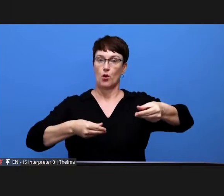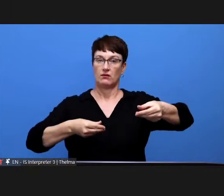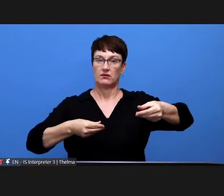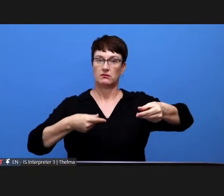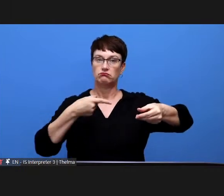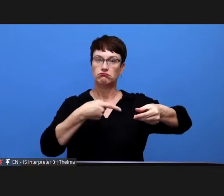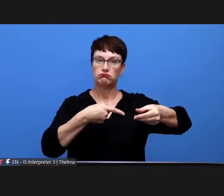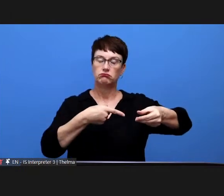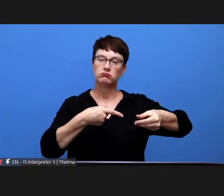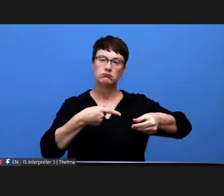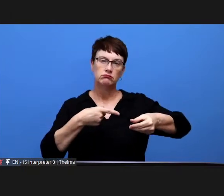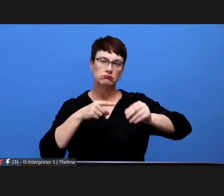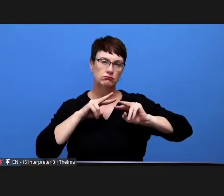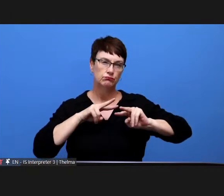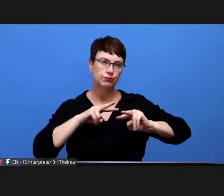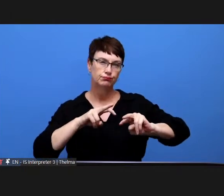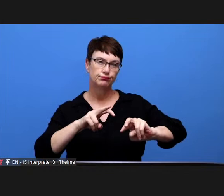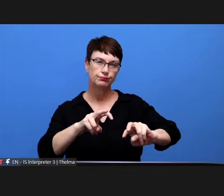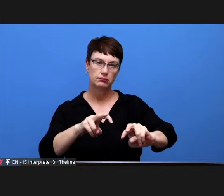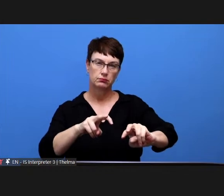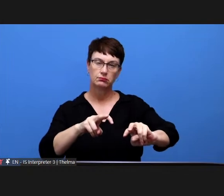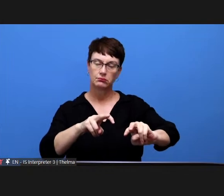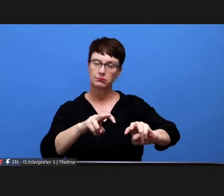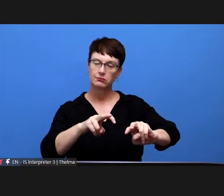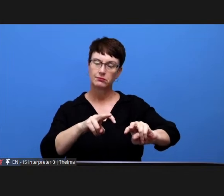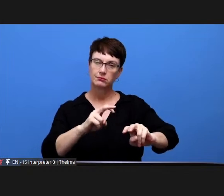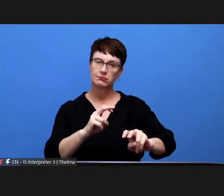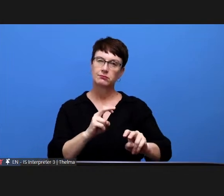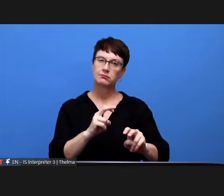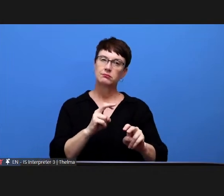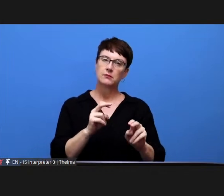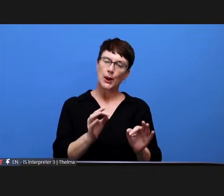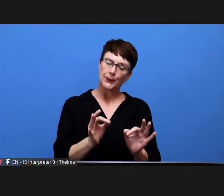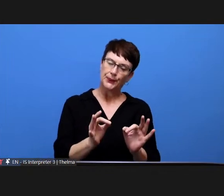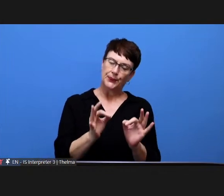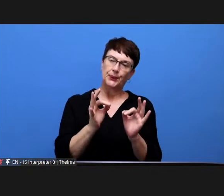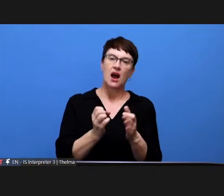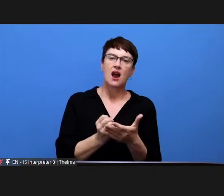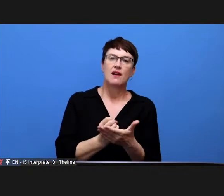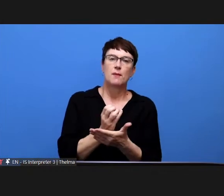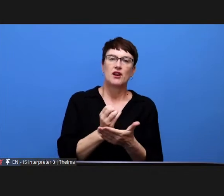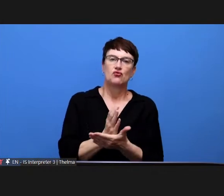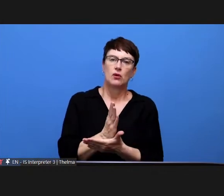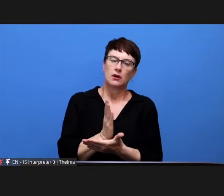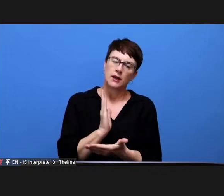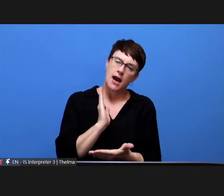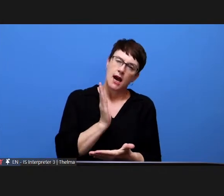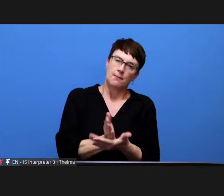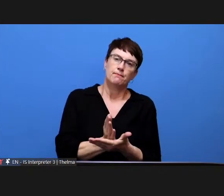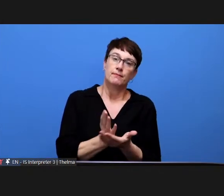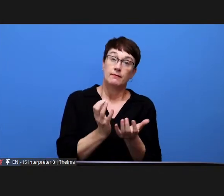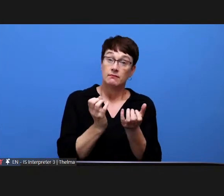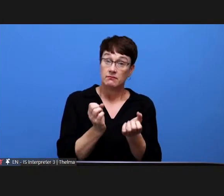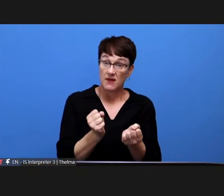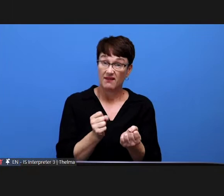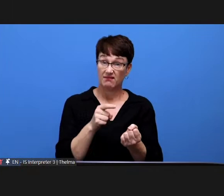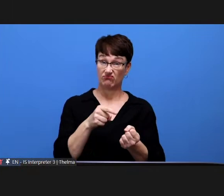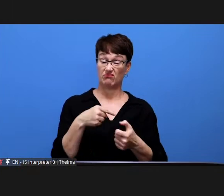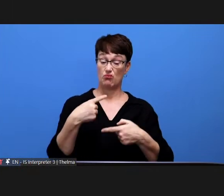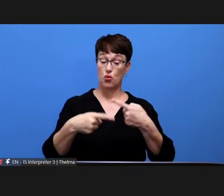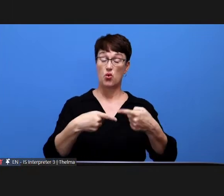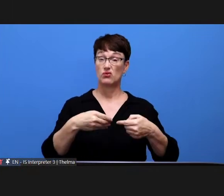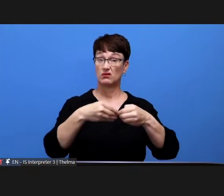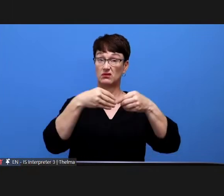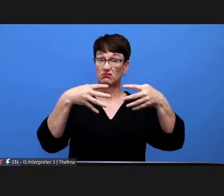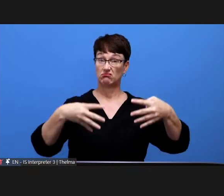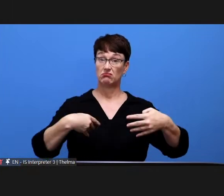contribute formally to the National Bureau of Statistics process, whereby the data that is produced by